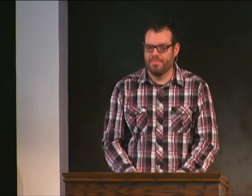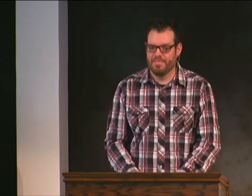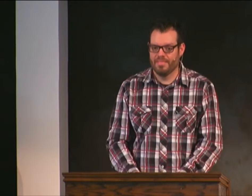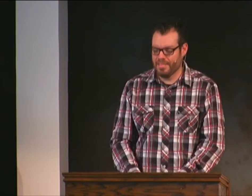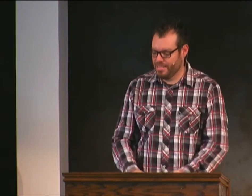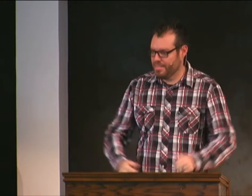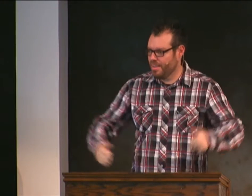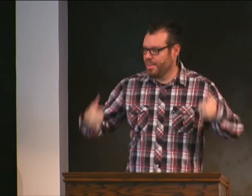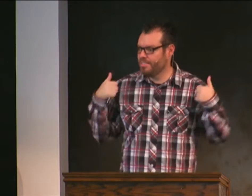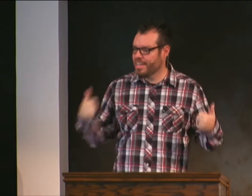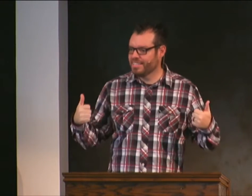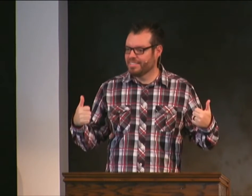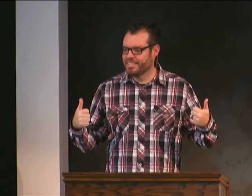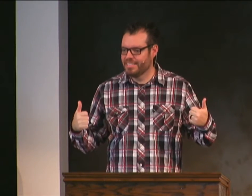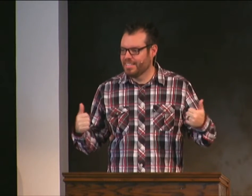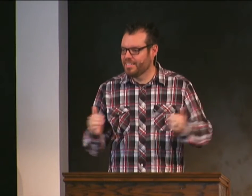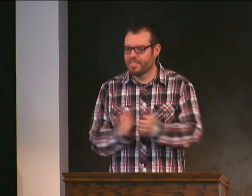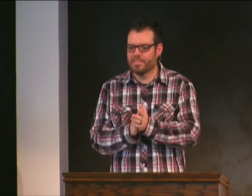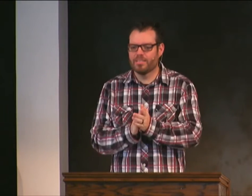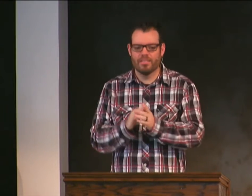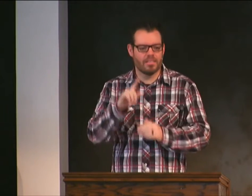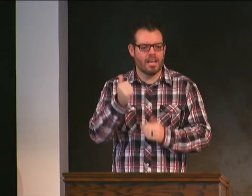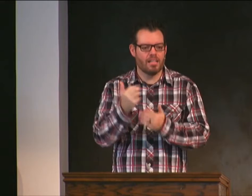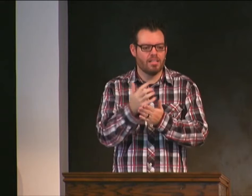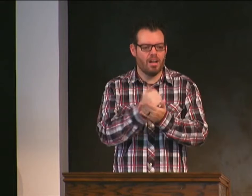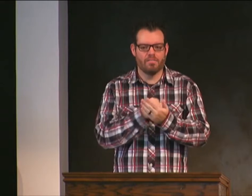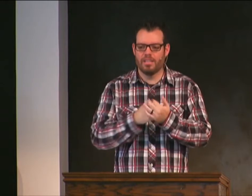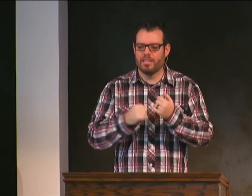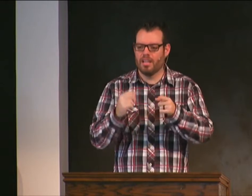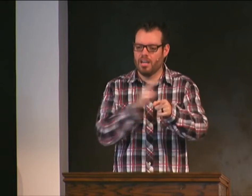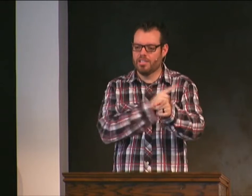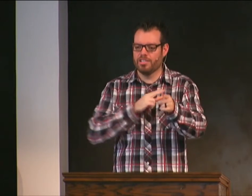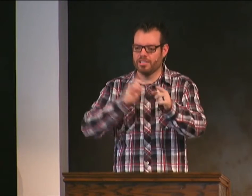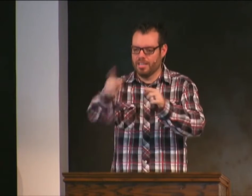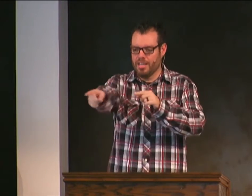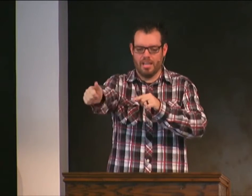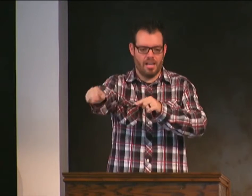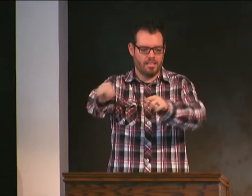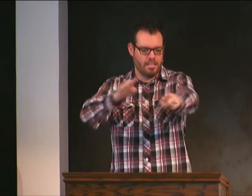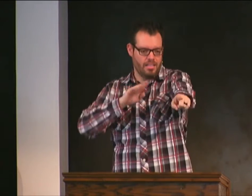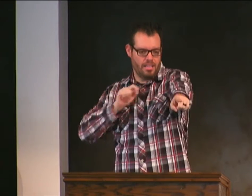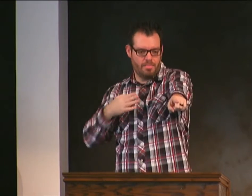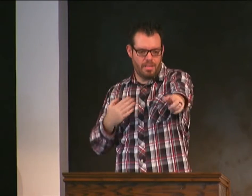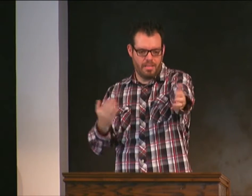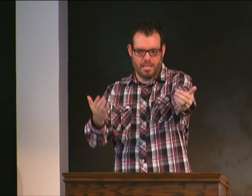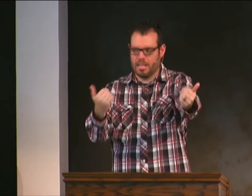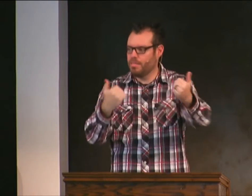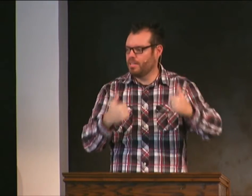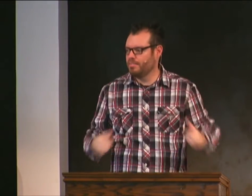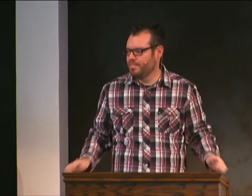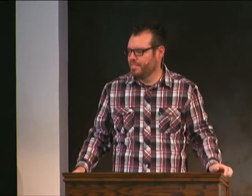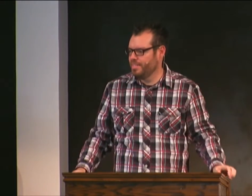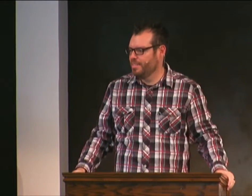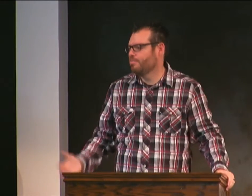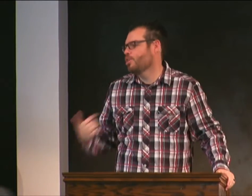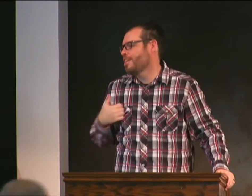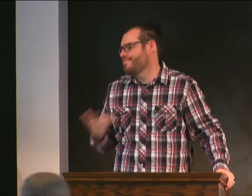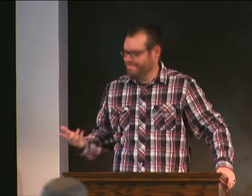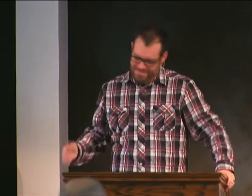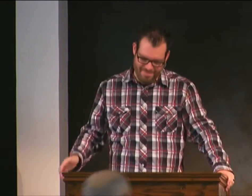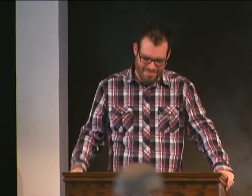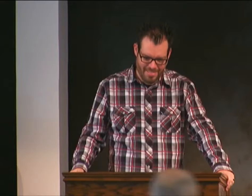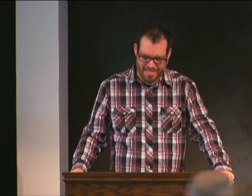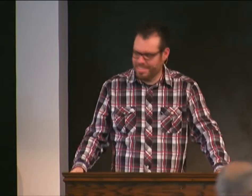them. All right? Tithe and offering. Usher, Alan, and Beth. Come on up.